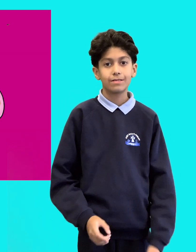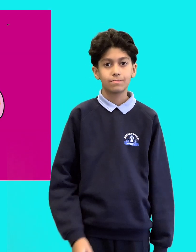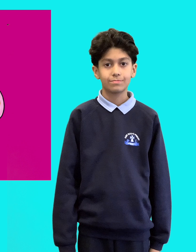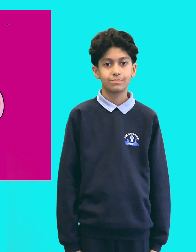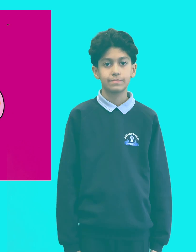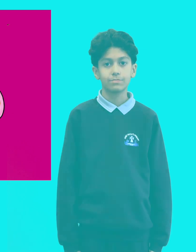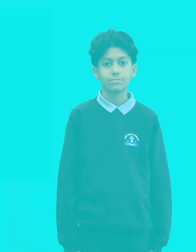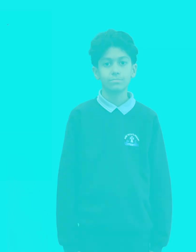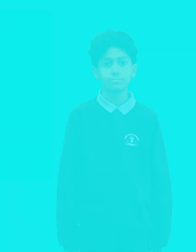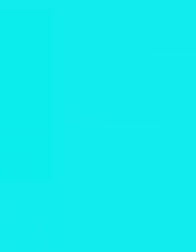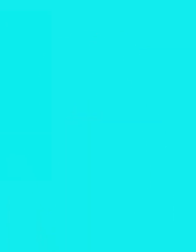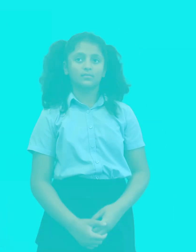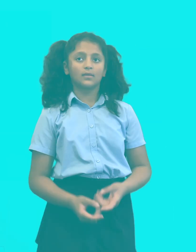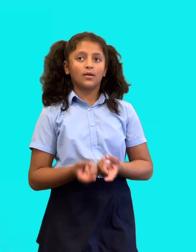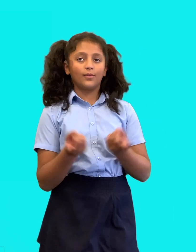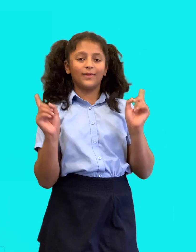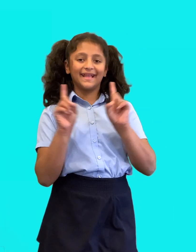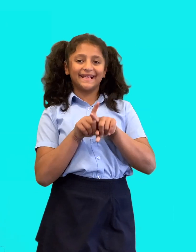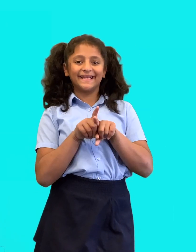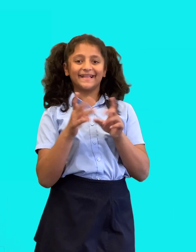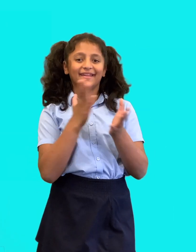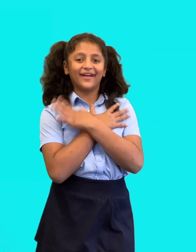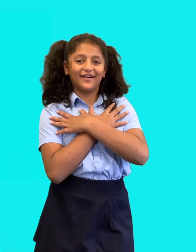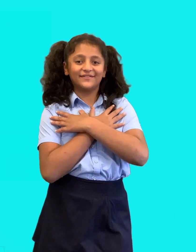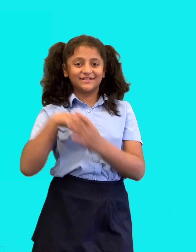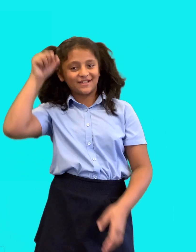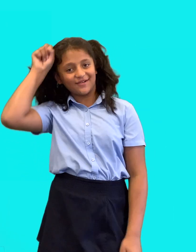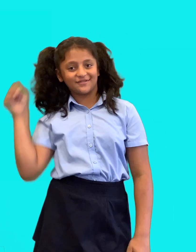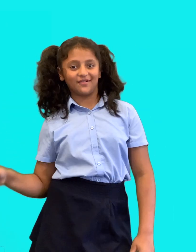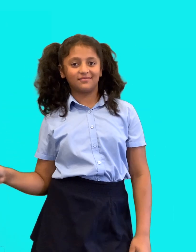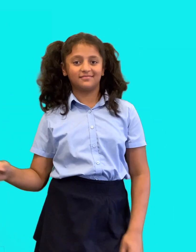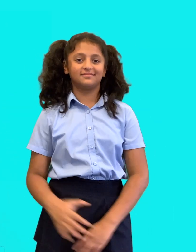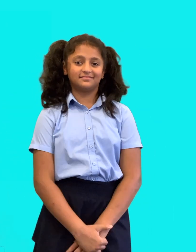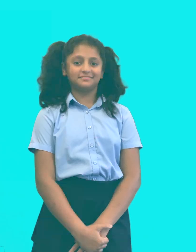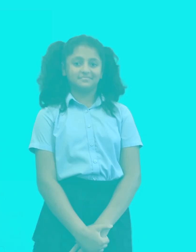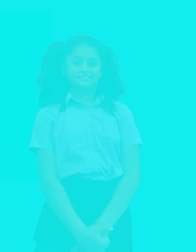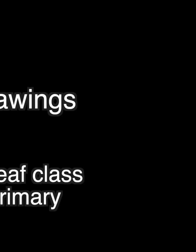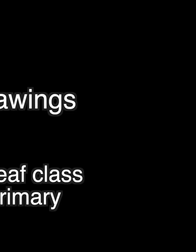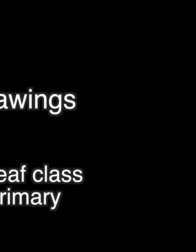We love JoJo Gnome.